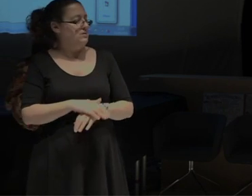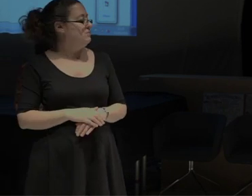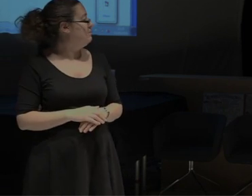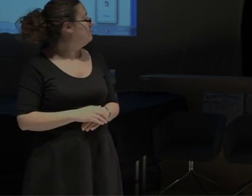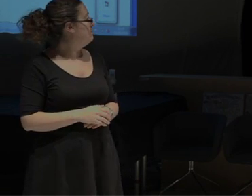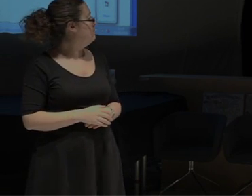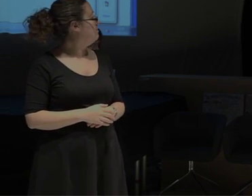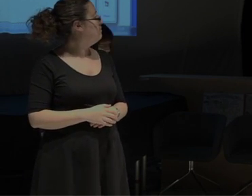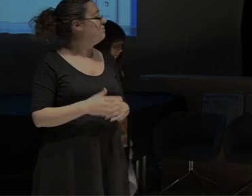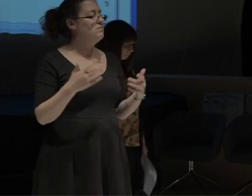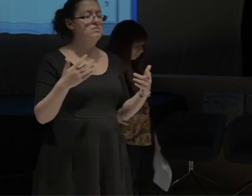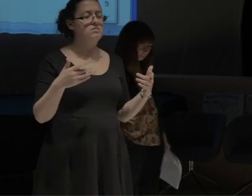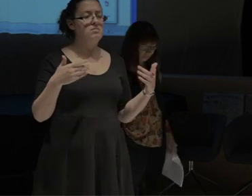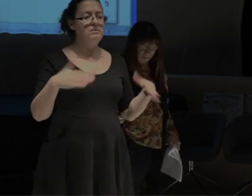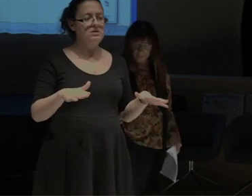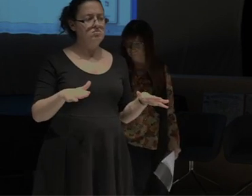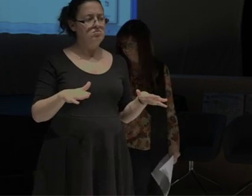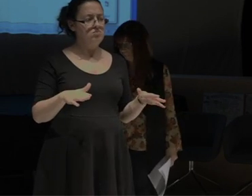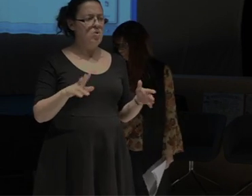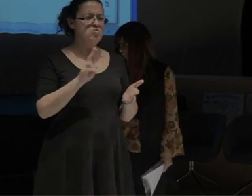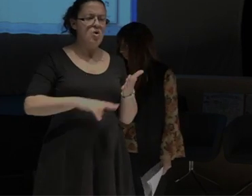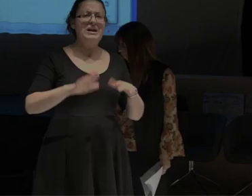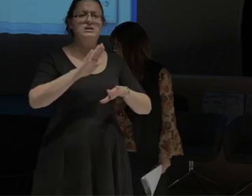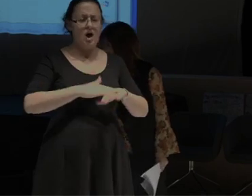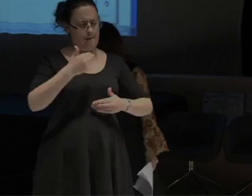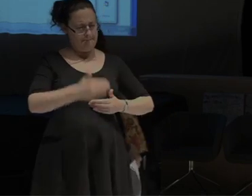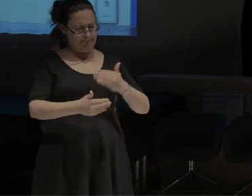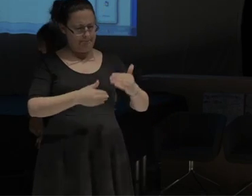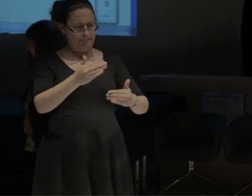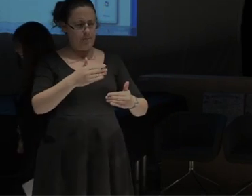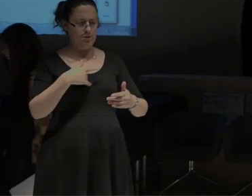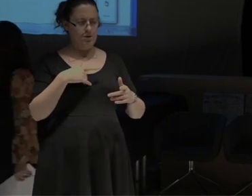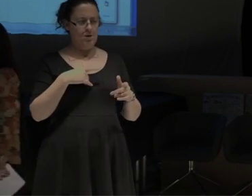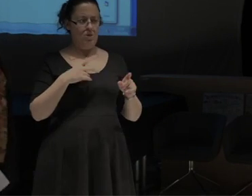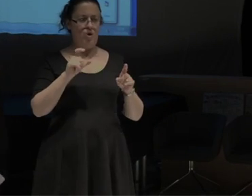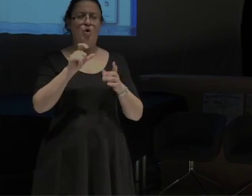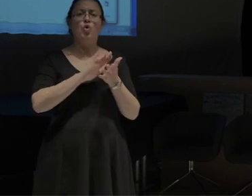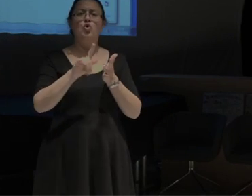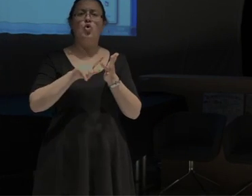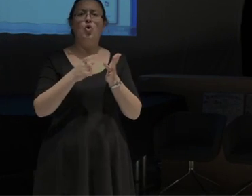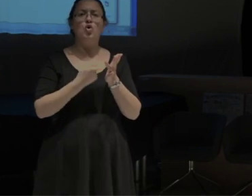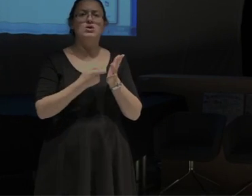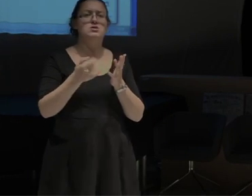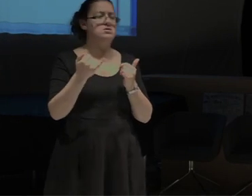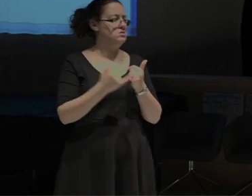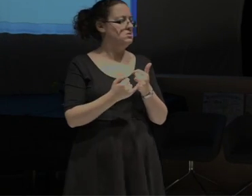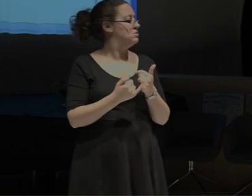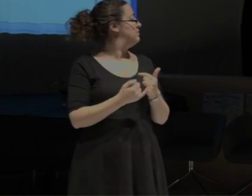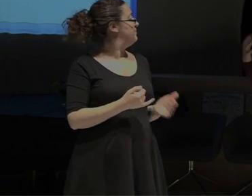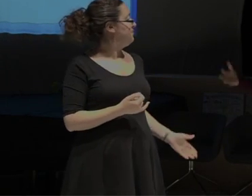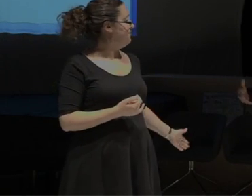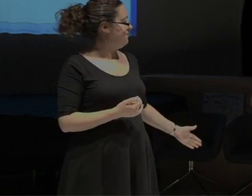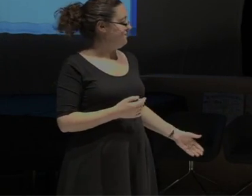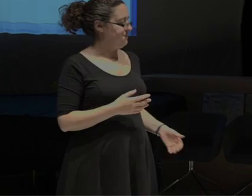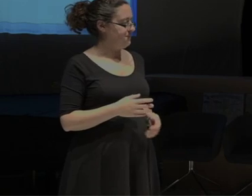What we did, we had normally take a lot more time, but we did the chorus, which is normally where we start from. But we